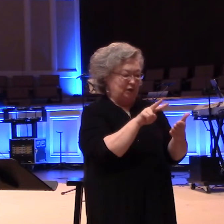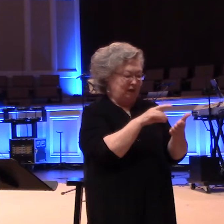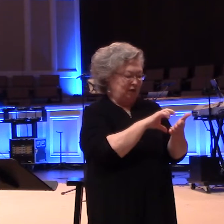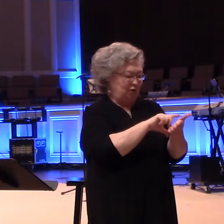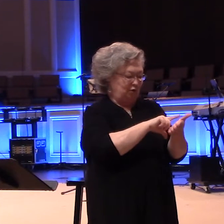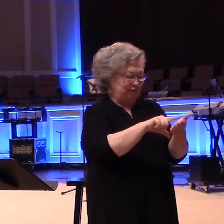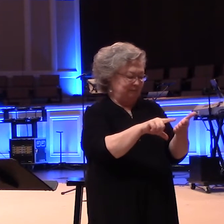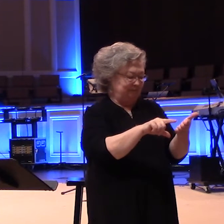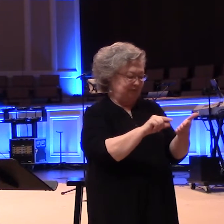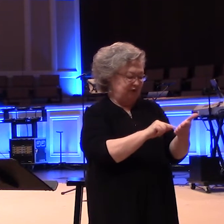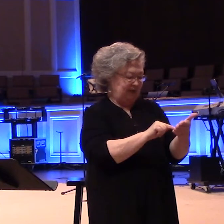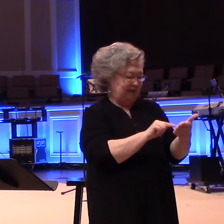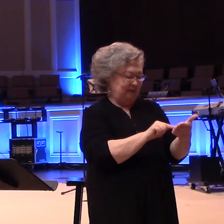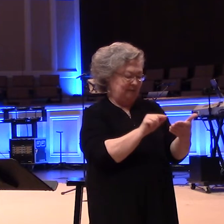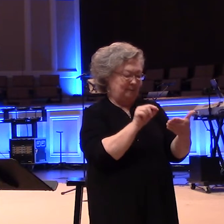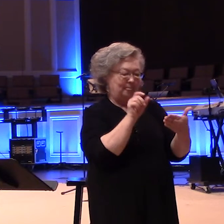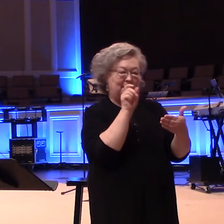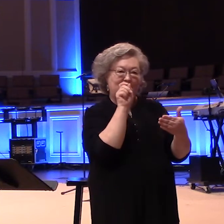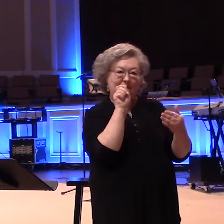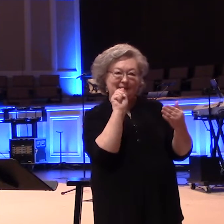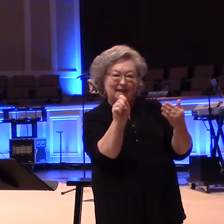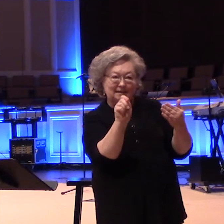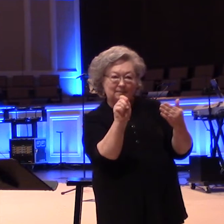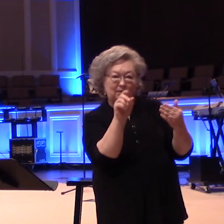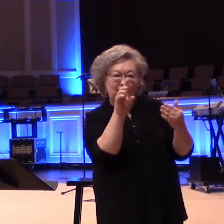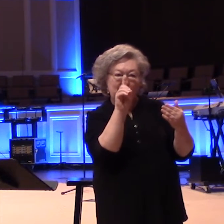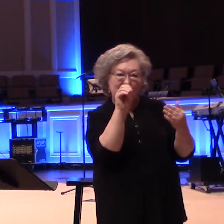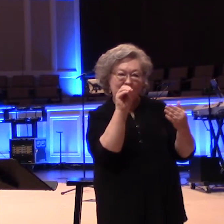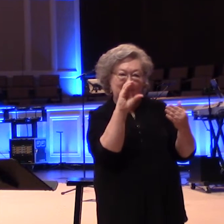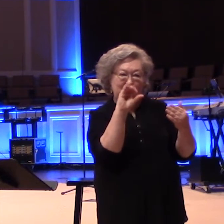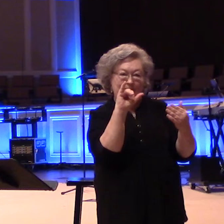shows you what you're to give the Lord in a year.